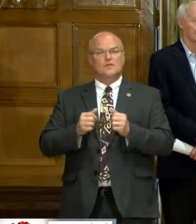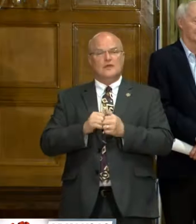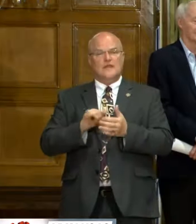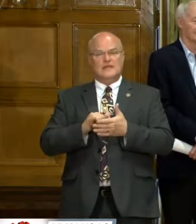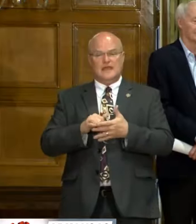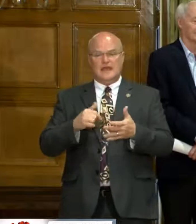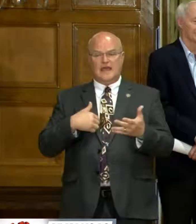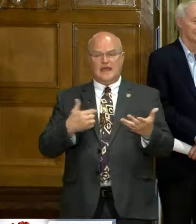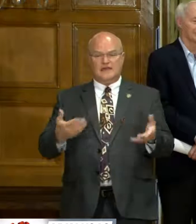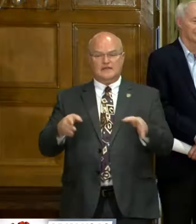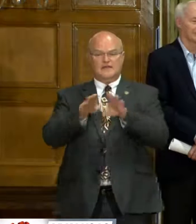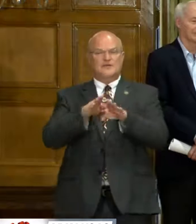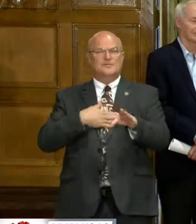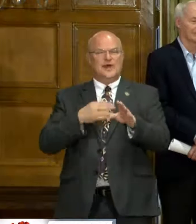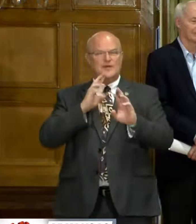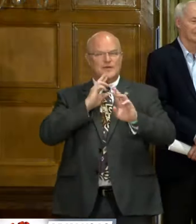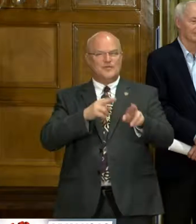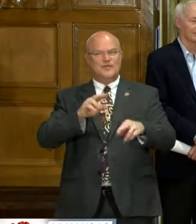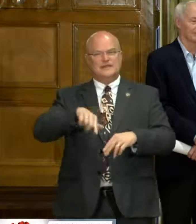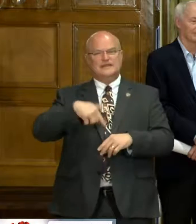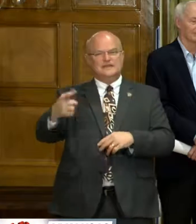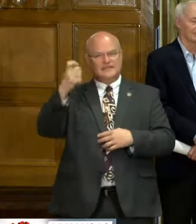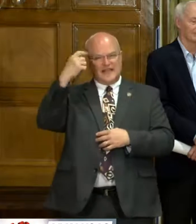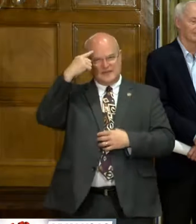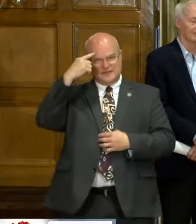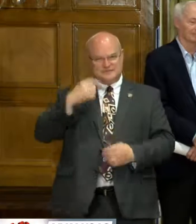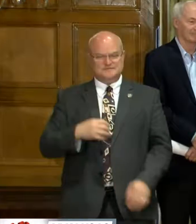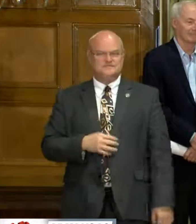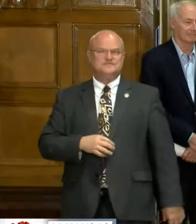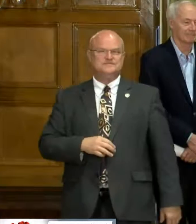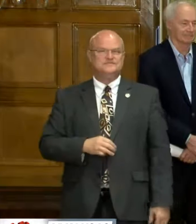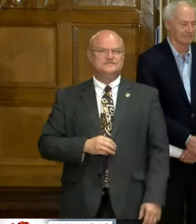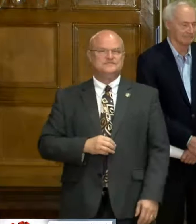with that, I'll go ahead and conclude my report and turn it back over to the Governor.